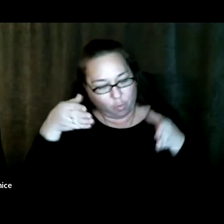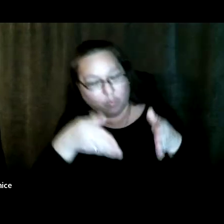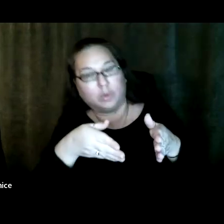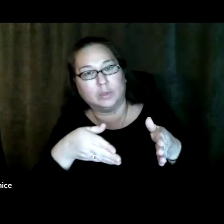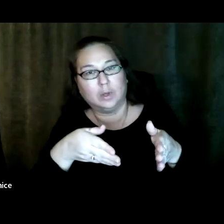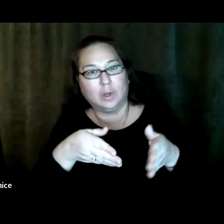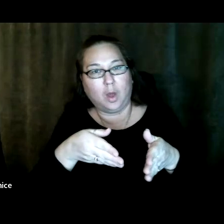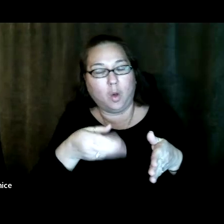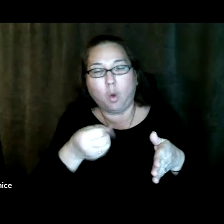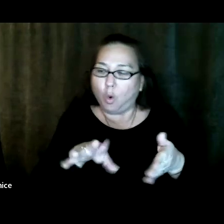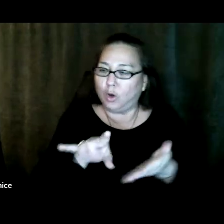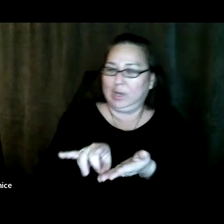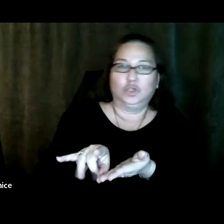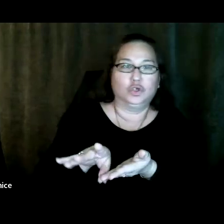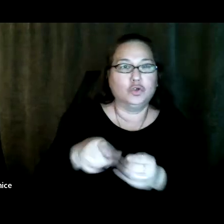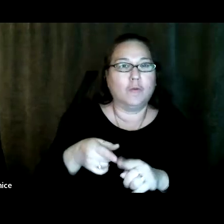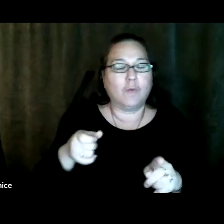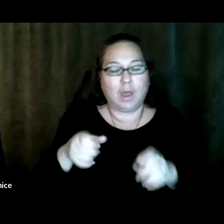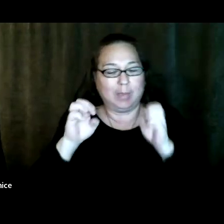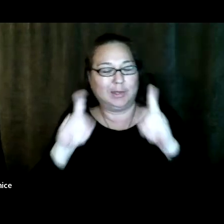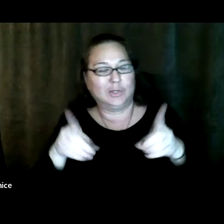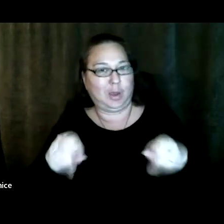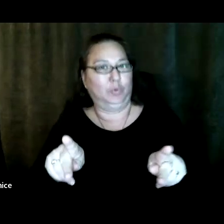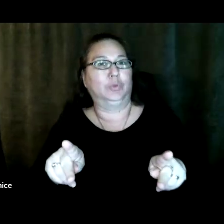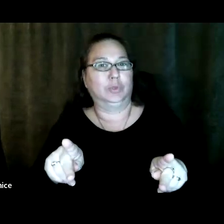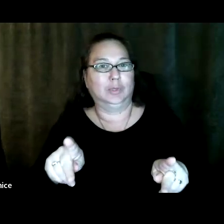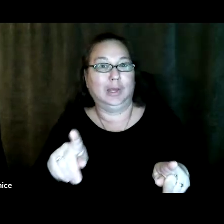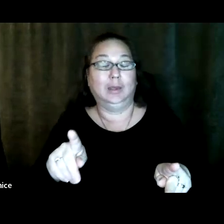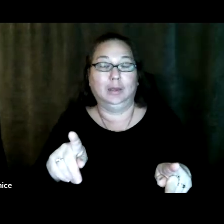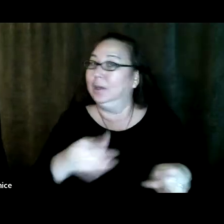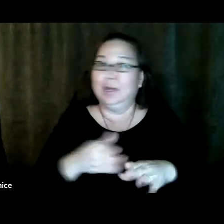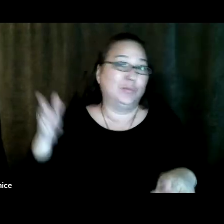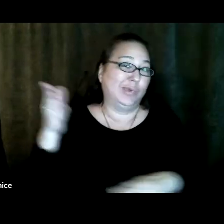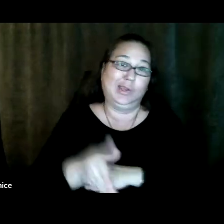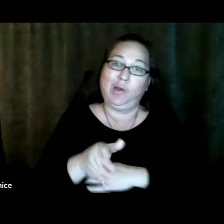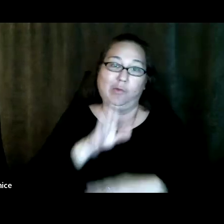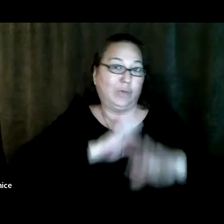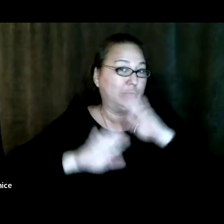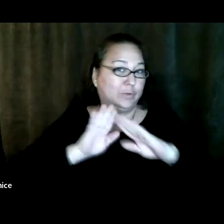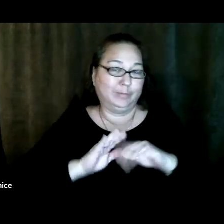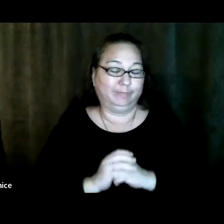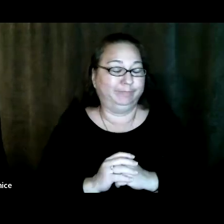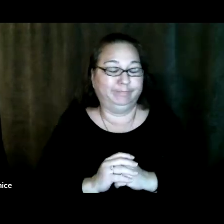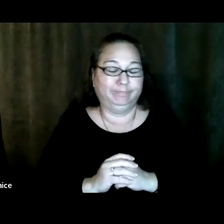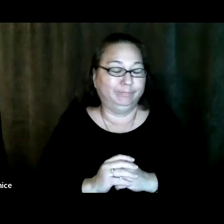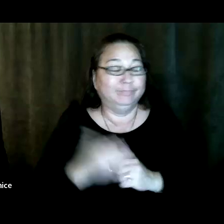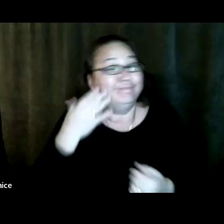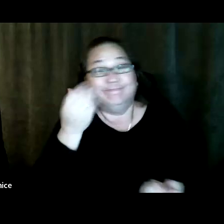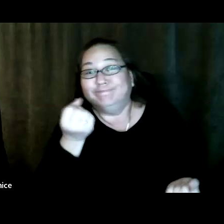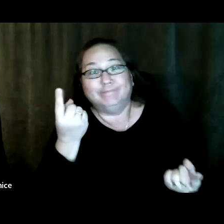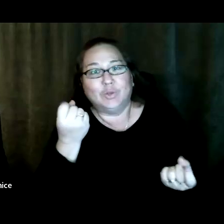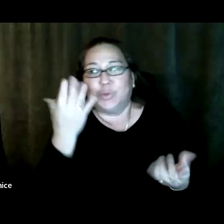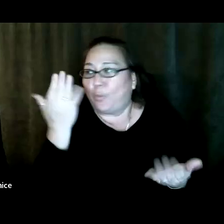exclusion from educational opportunities. It's just beyond frustrating. I don't understand why it's gone on so long.